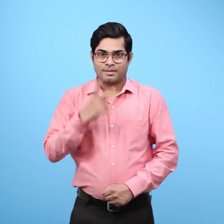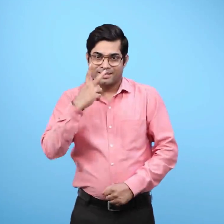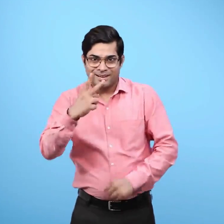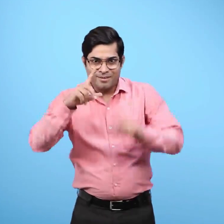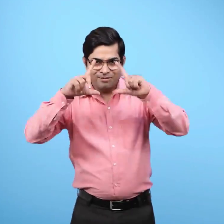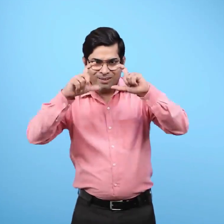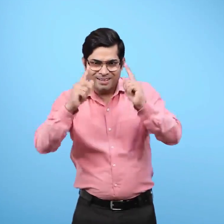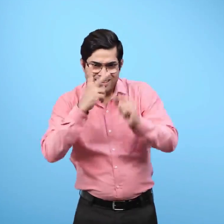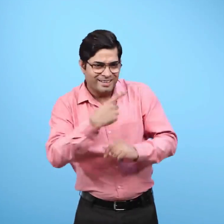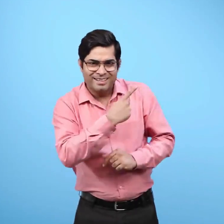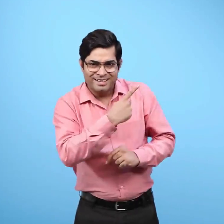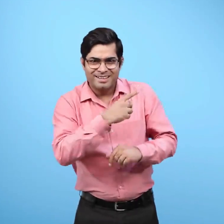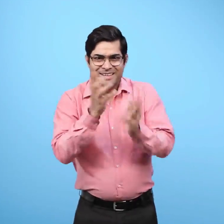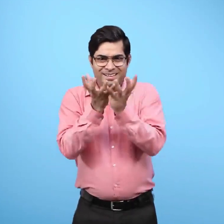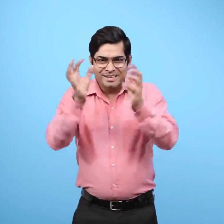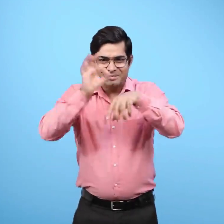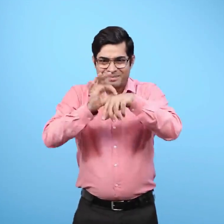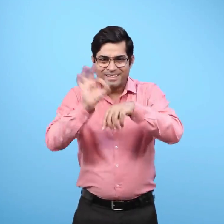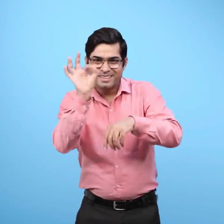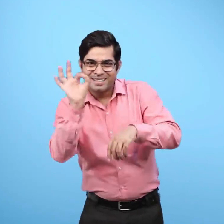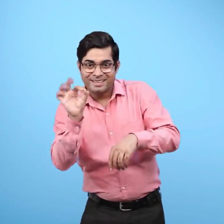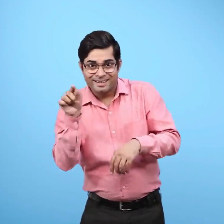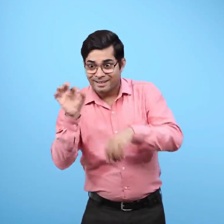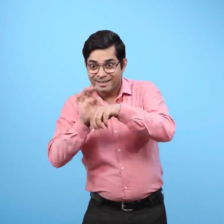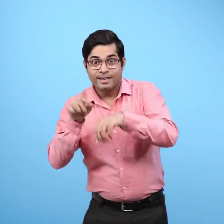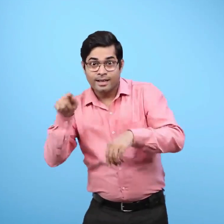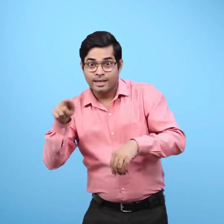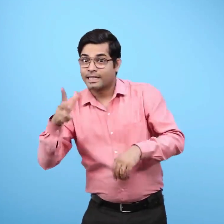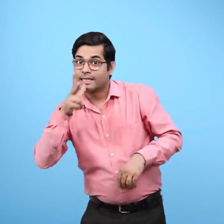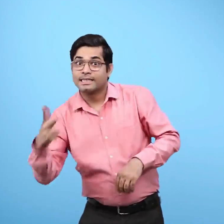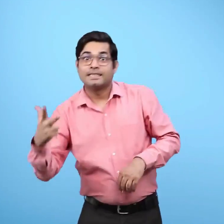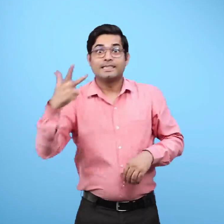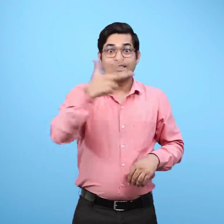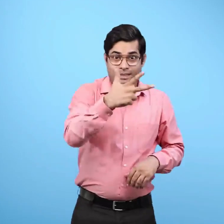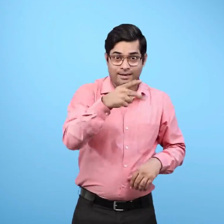There is a honey bee on the right side of the page telling the students,